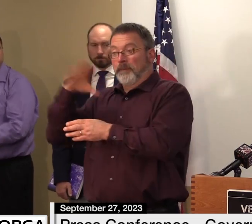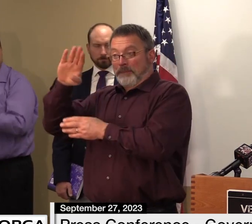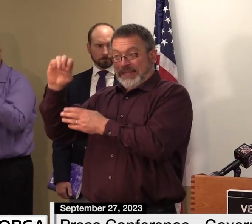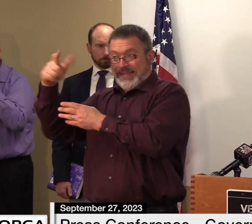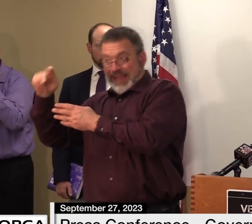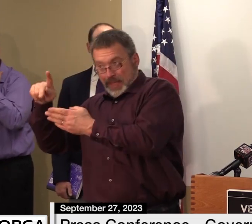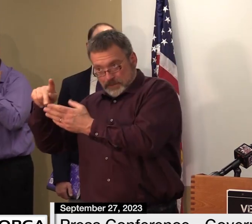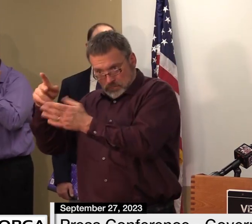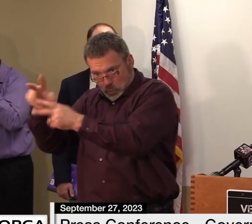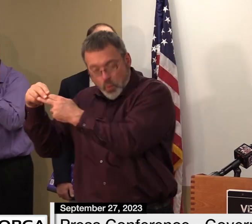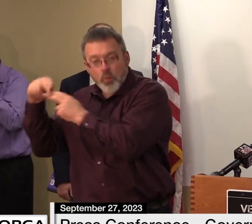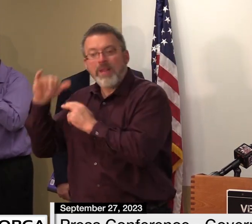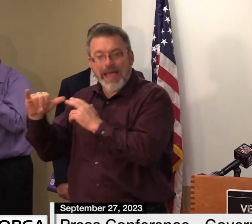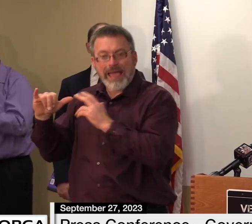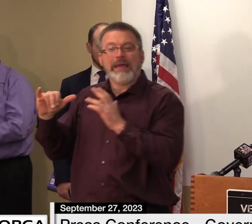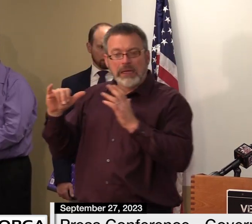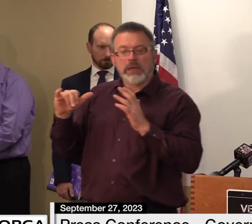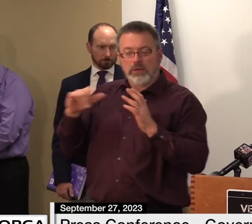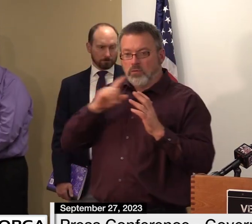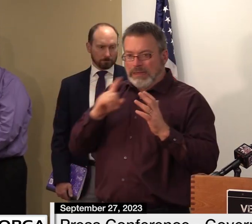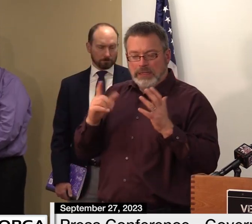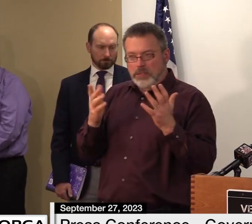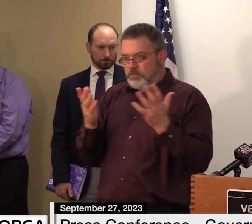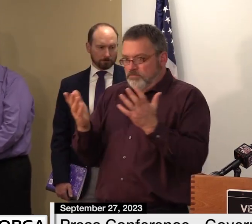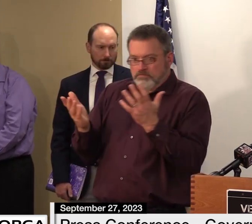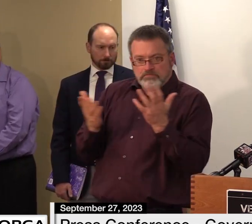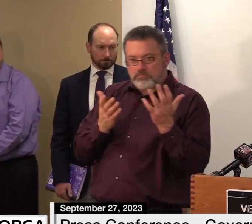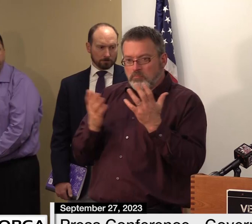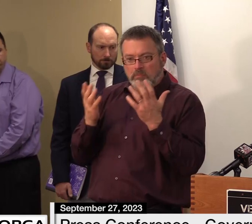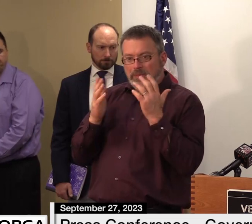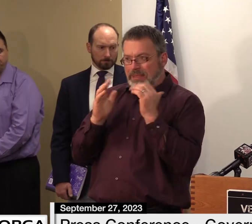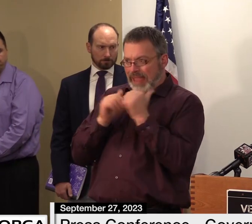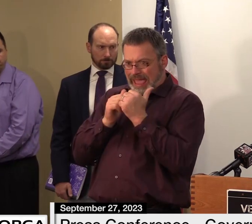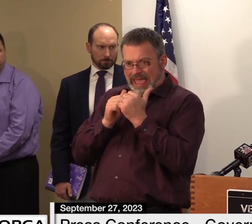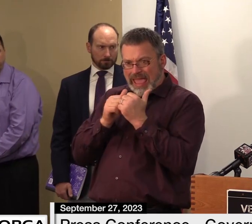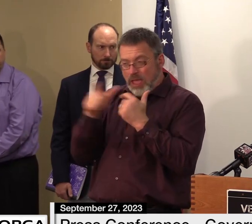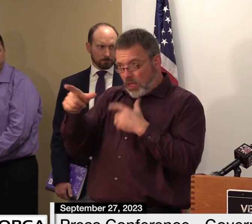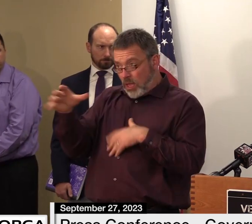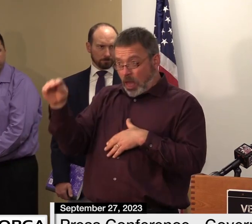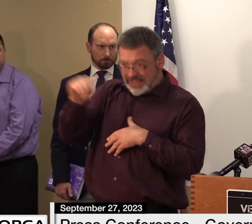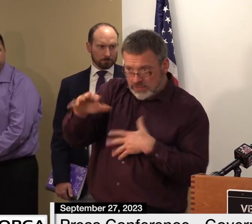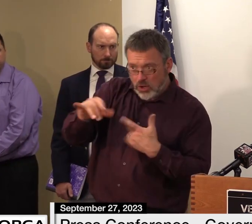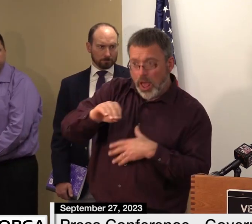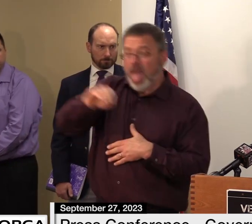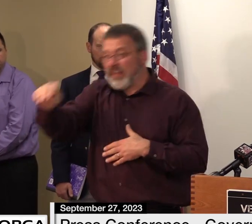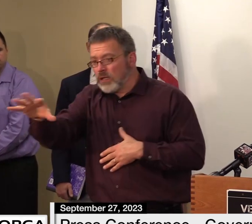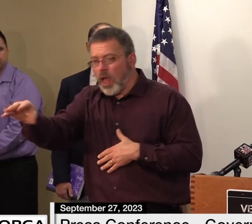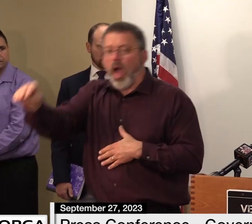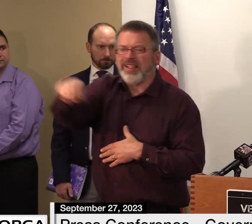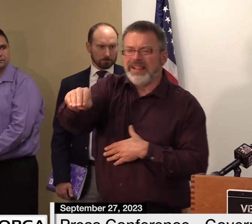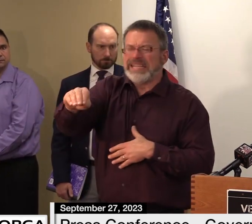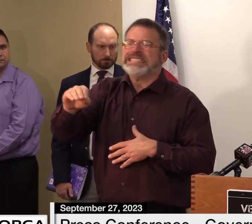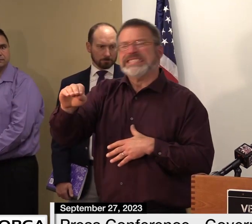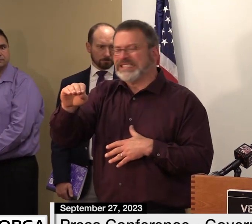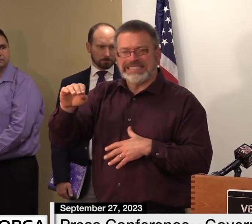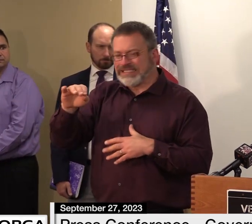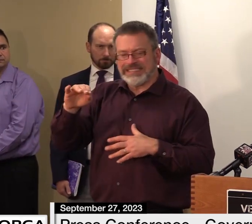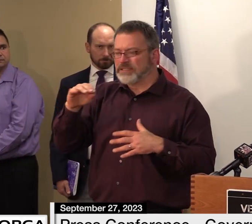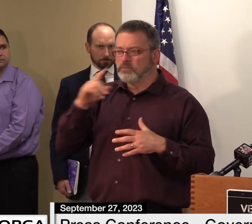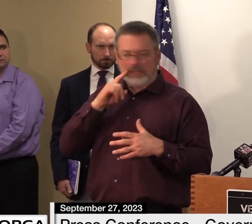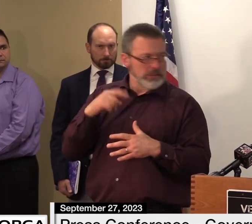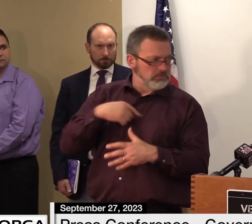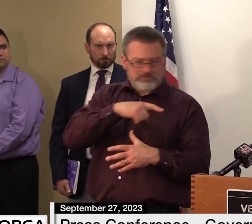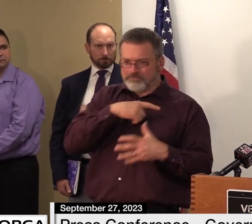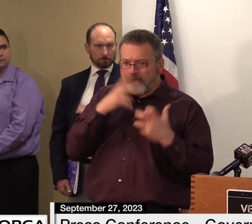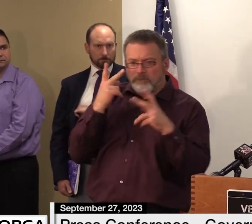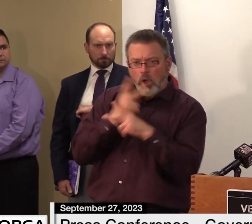best thing for us to do is to, you know, versus having to move them again, if there's an opportunity for the state to have them, we look at that,